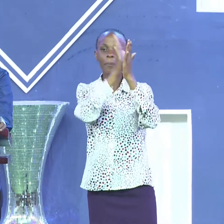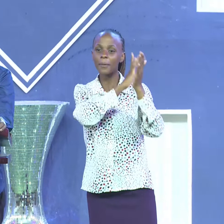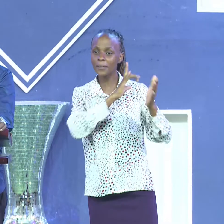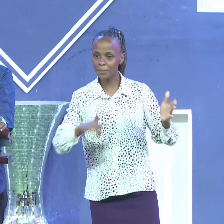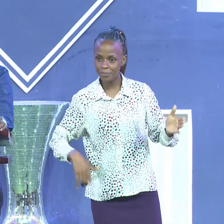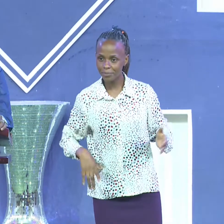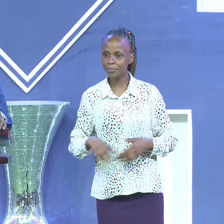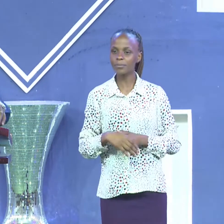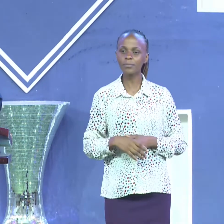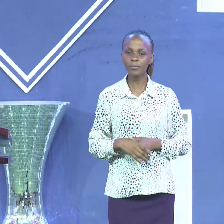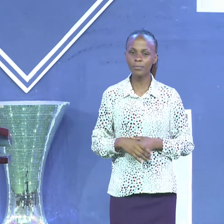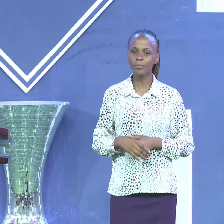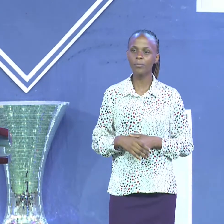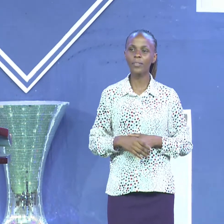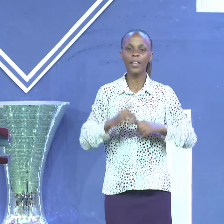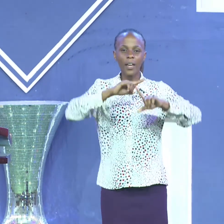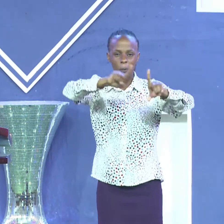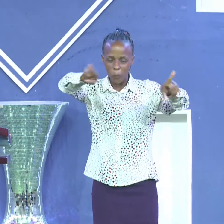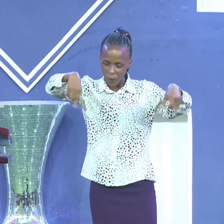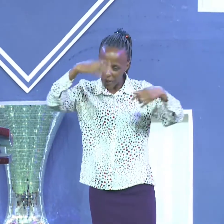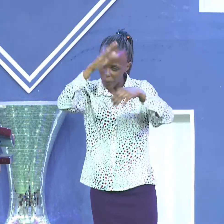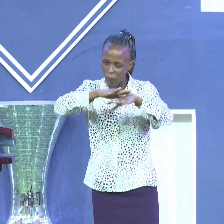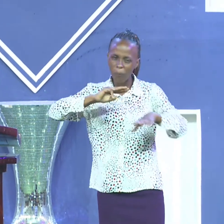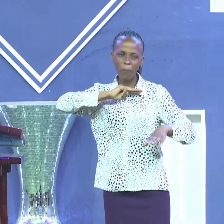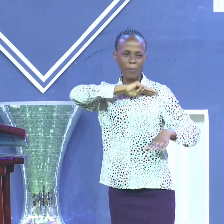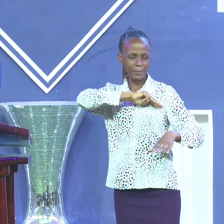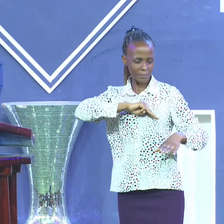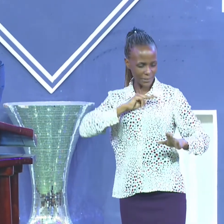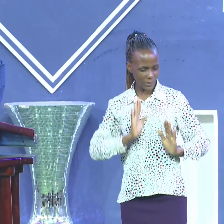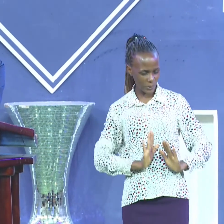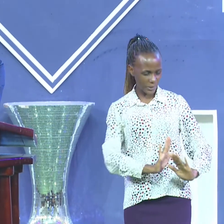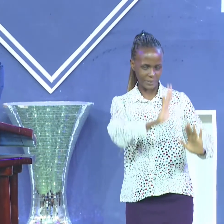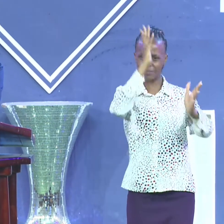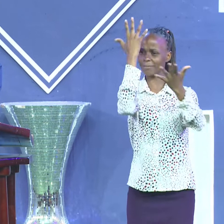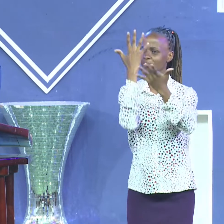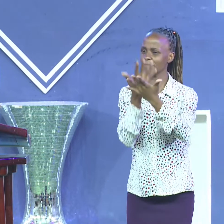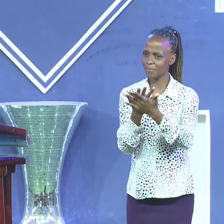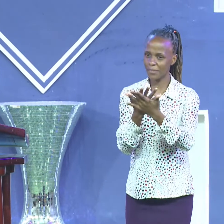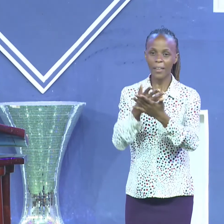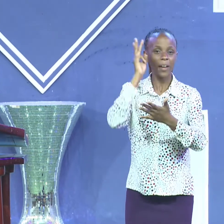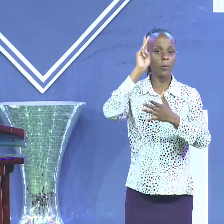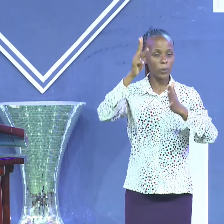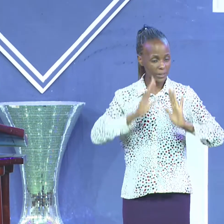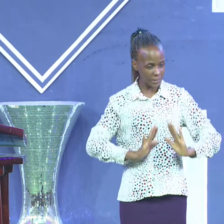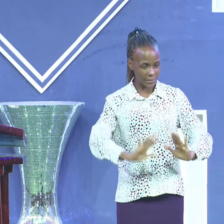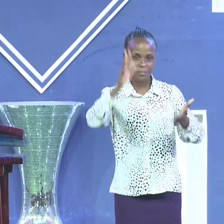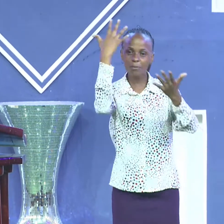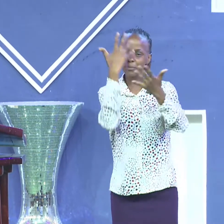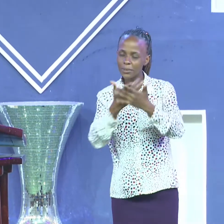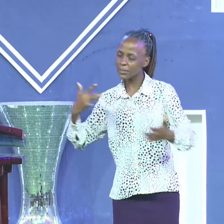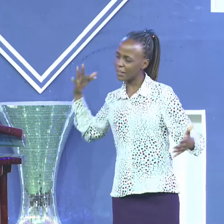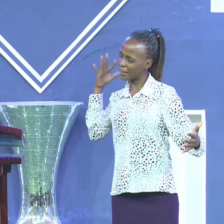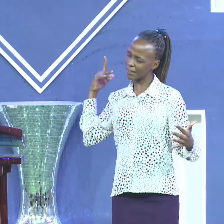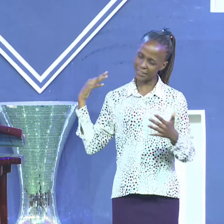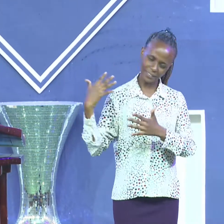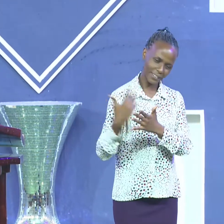Verse 28. Praise the Lord. Tuli ku operation kuva mukomera. We are in the operation leaving the prison. Tugenda kuva mukomera agabadega tusibye.